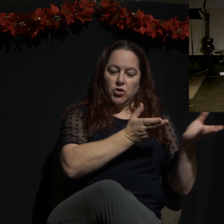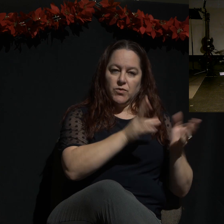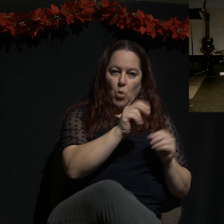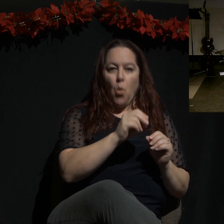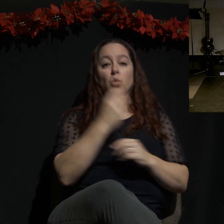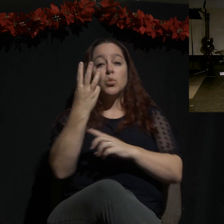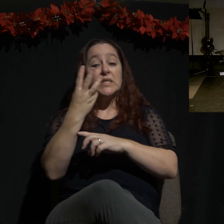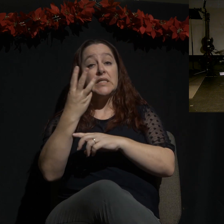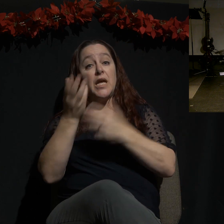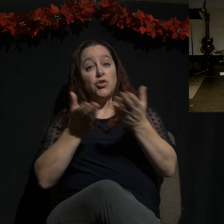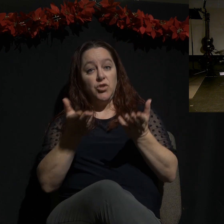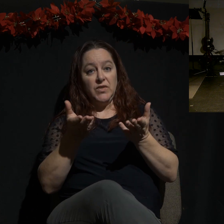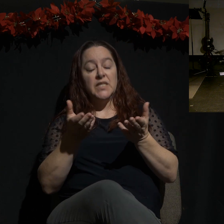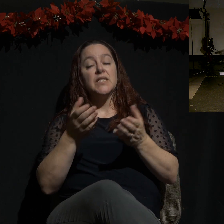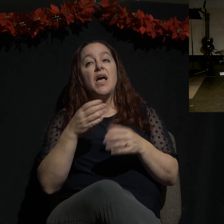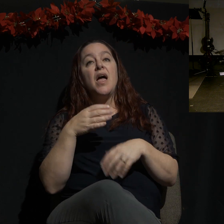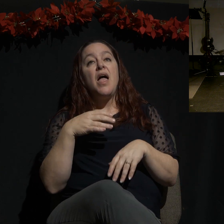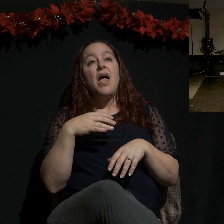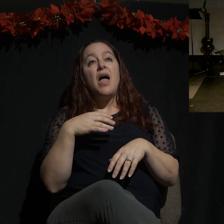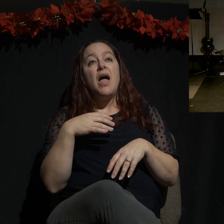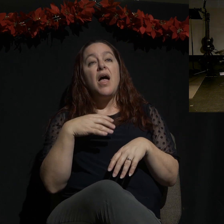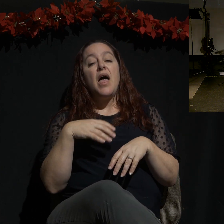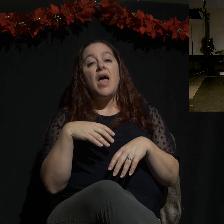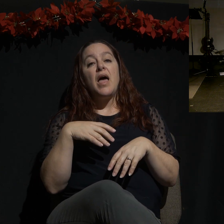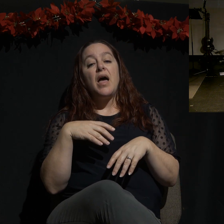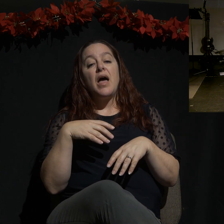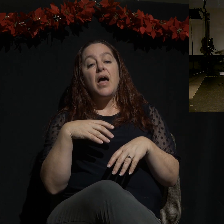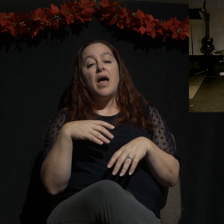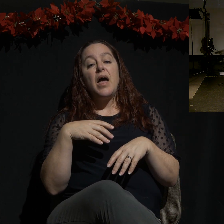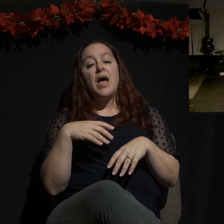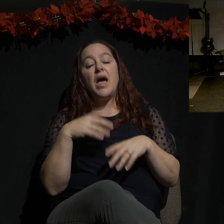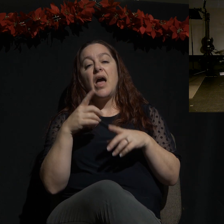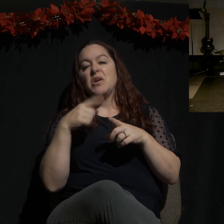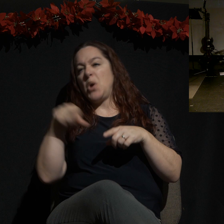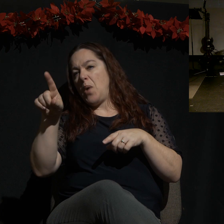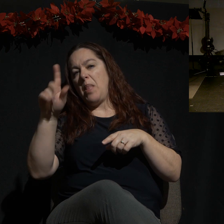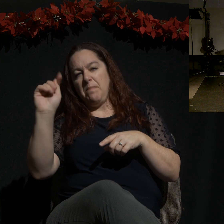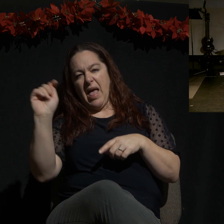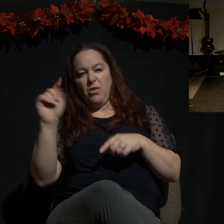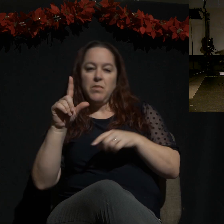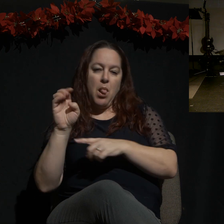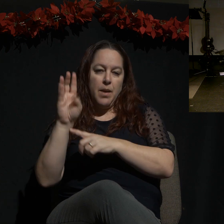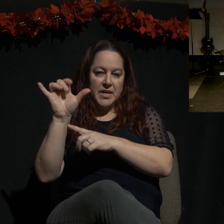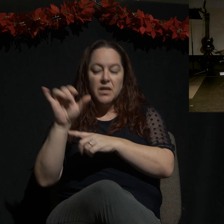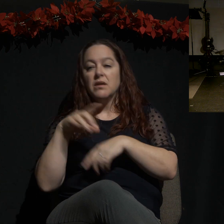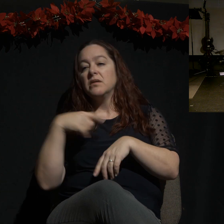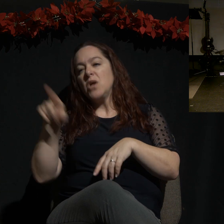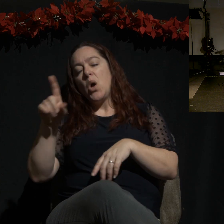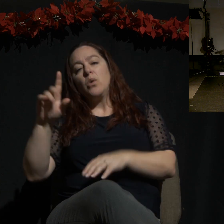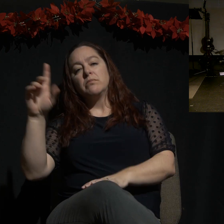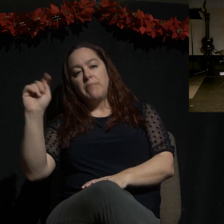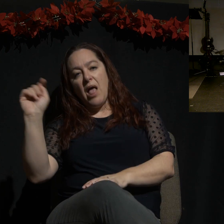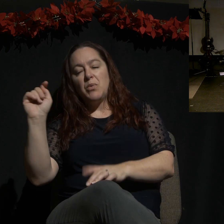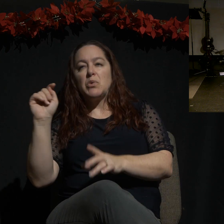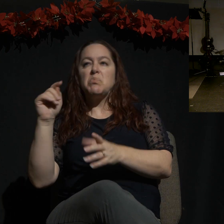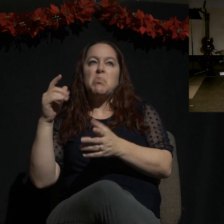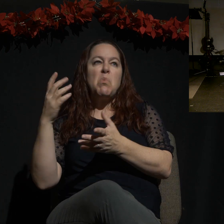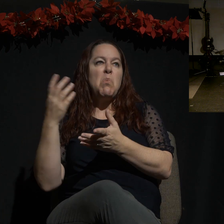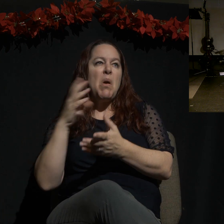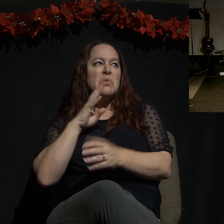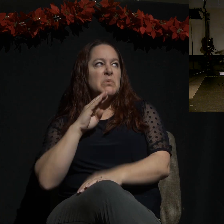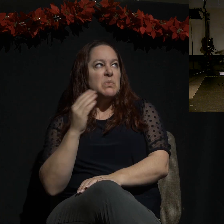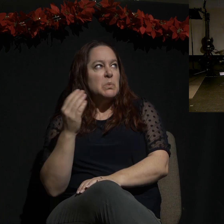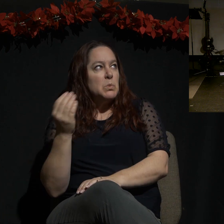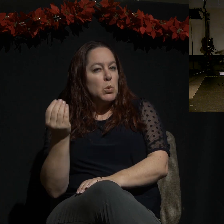It was a Wednesday service, and I went out. The bathrooms were out in the lobby, so I went out to use the bathroom, and I was probably like